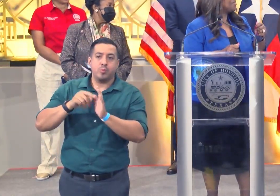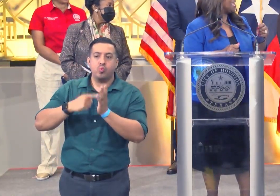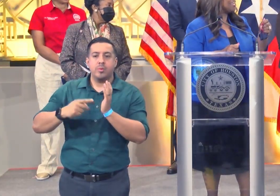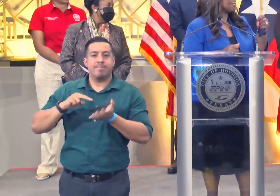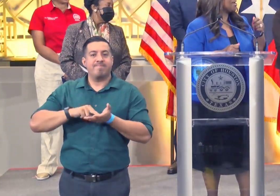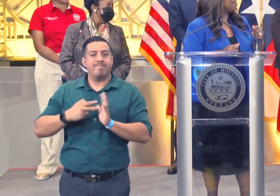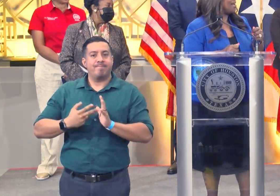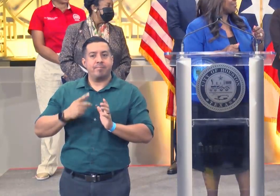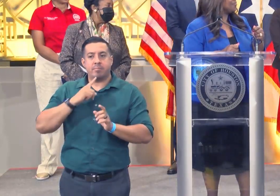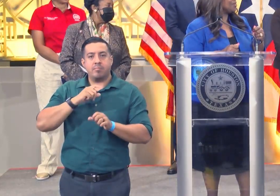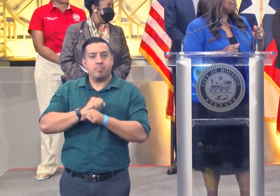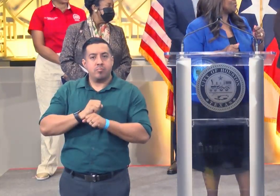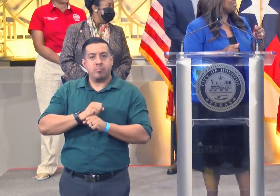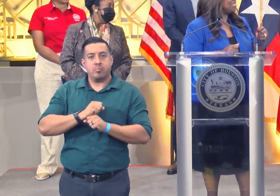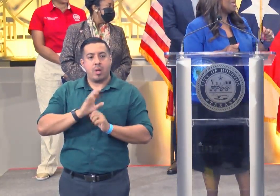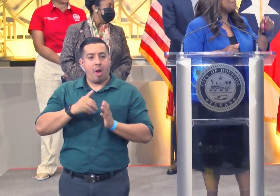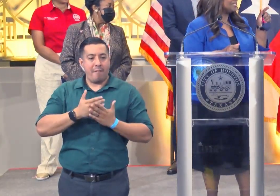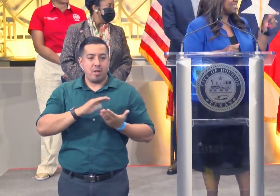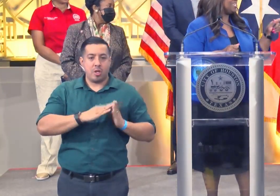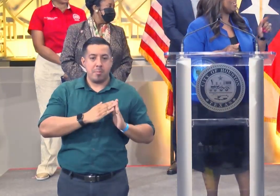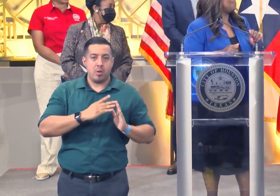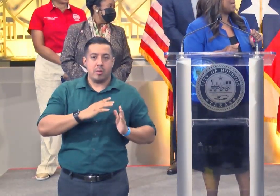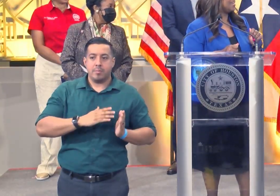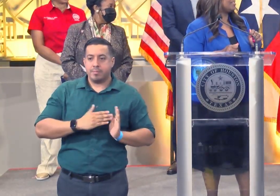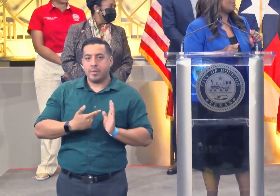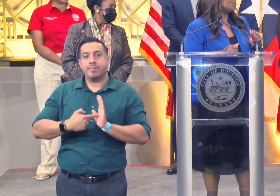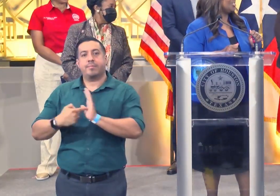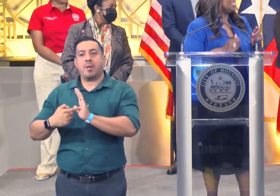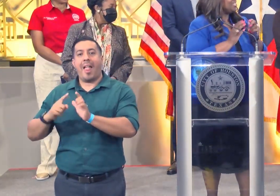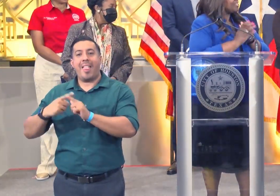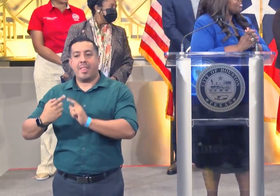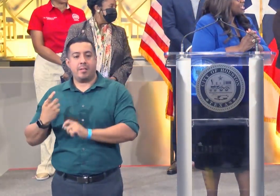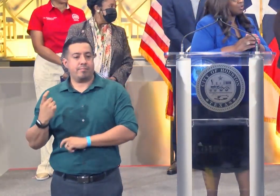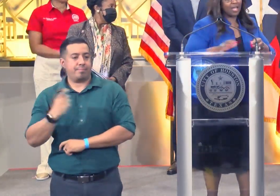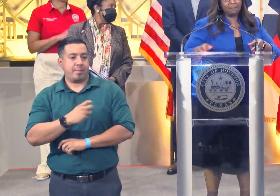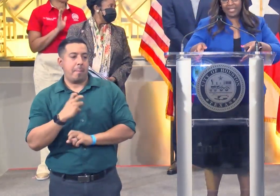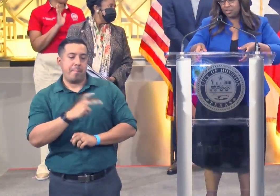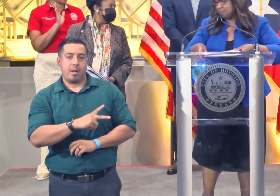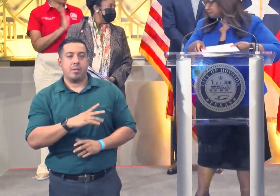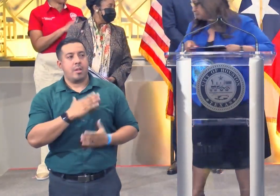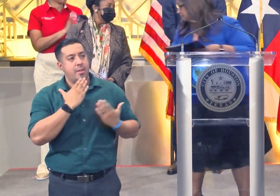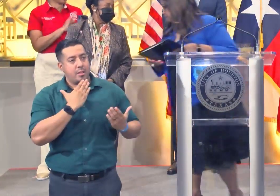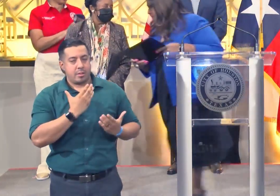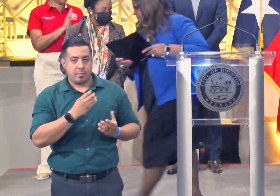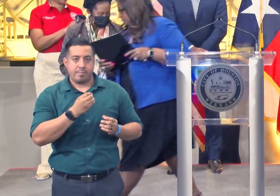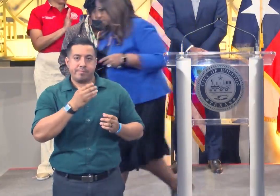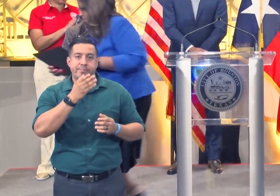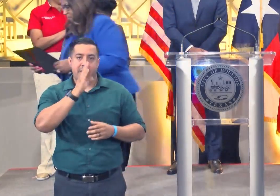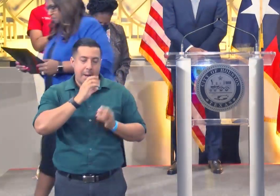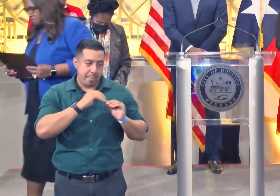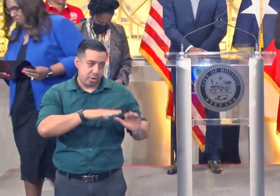up and to come out of a community, but to give back to those in need. Thank you, and God bless you.